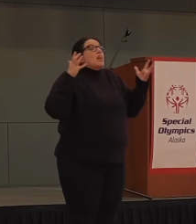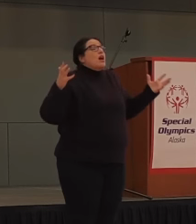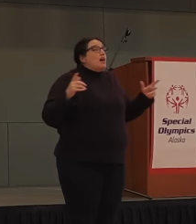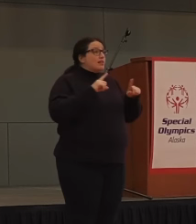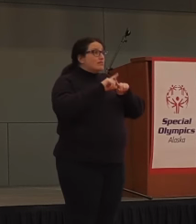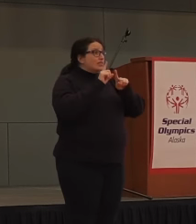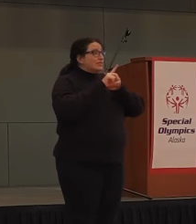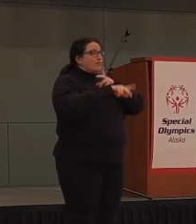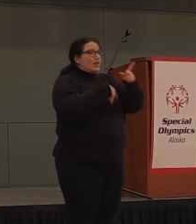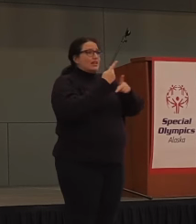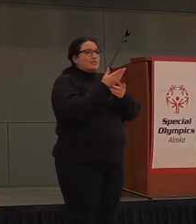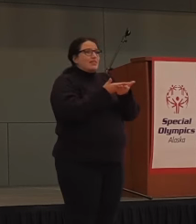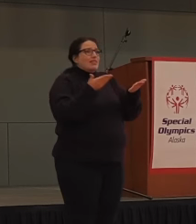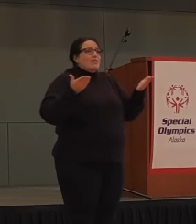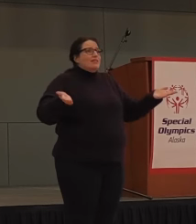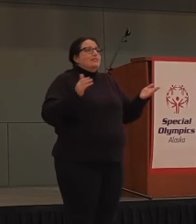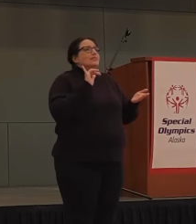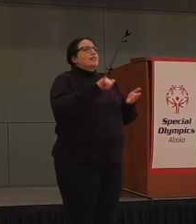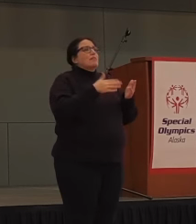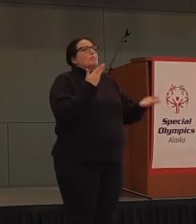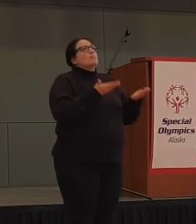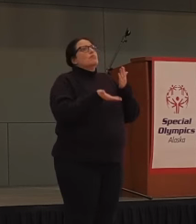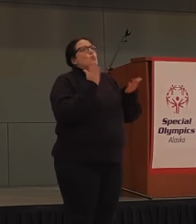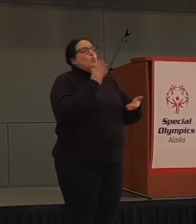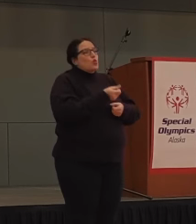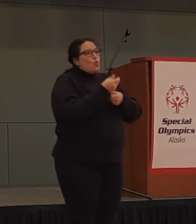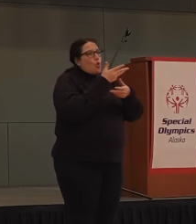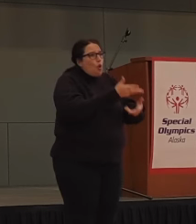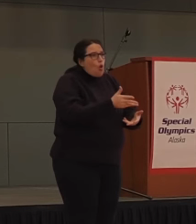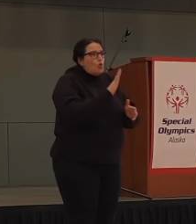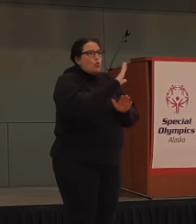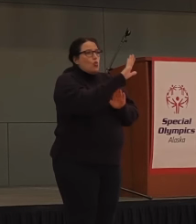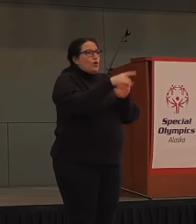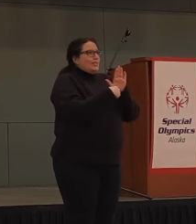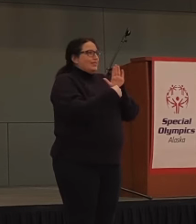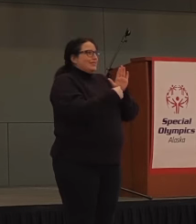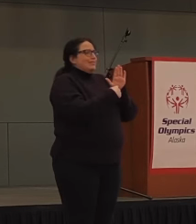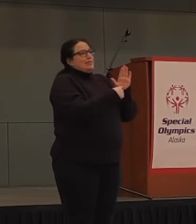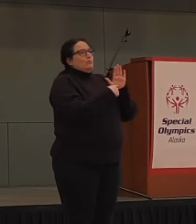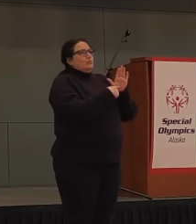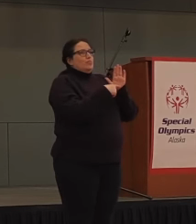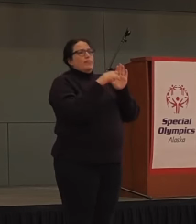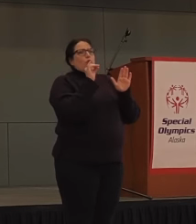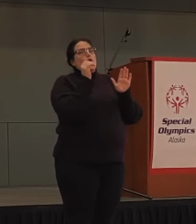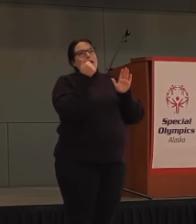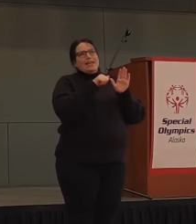different things may cause symptoms of dementia.